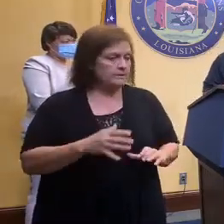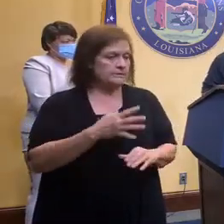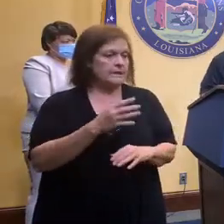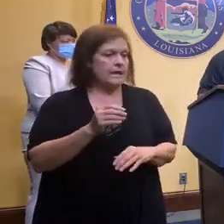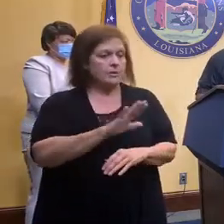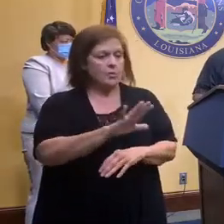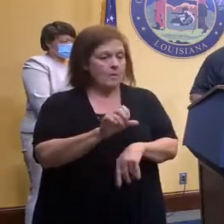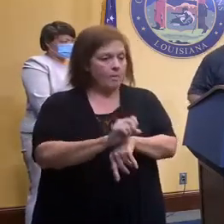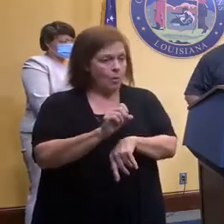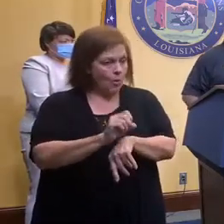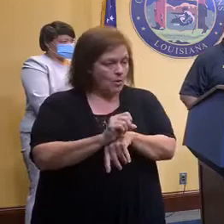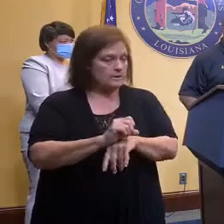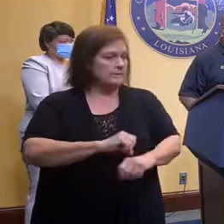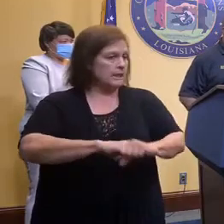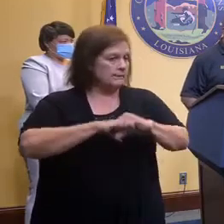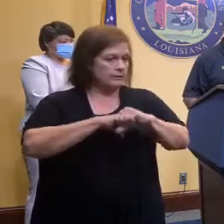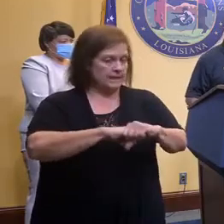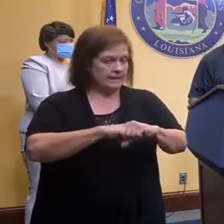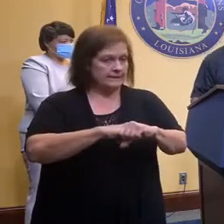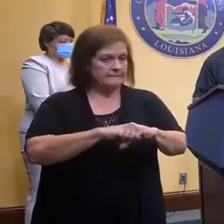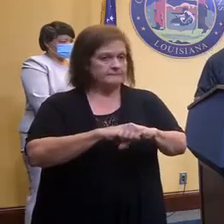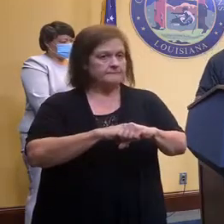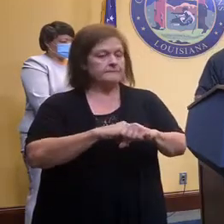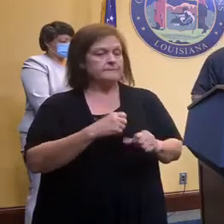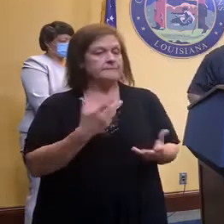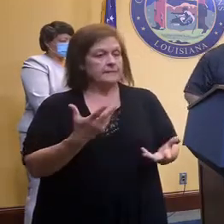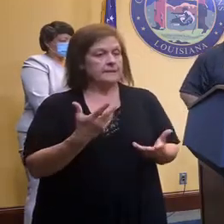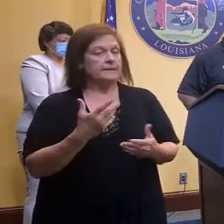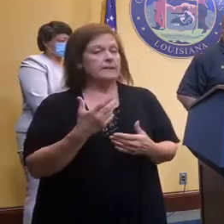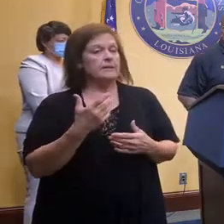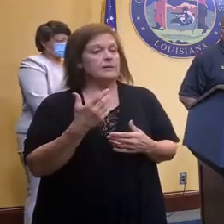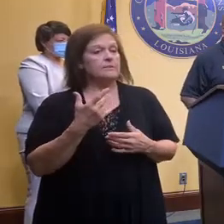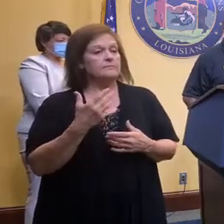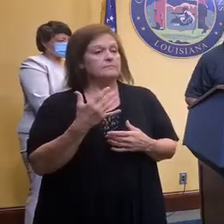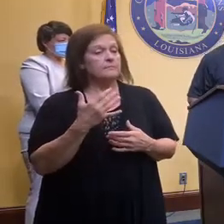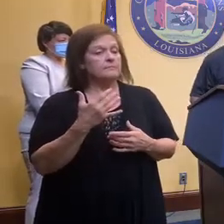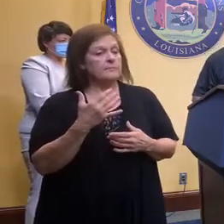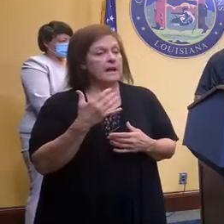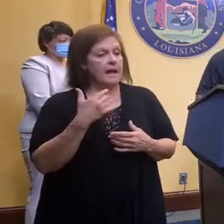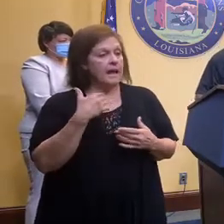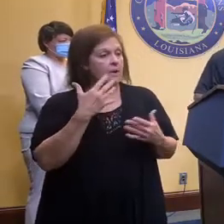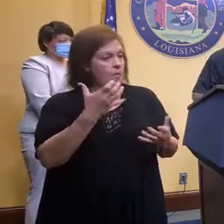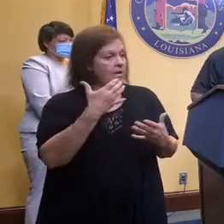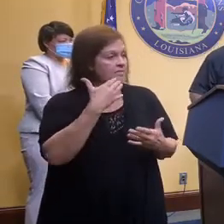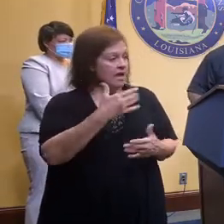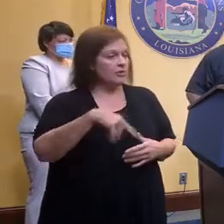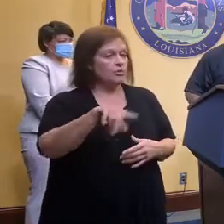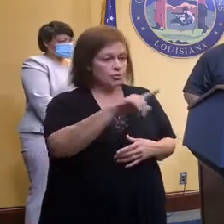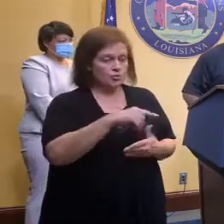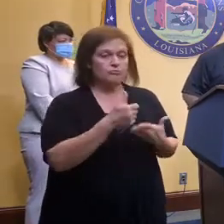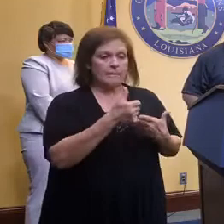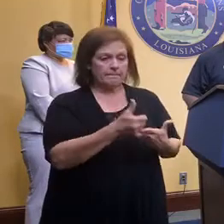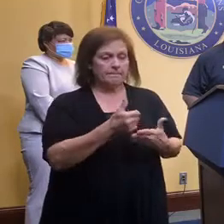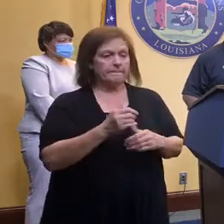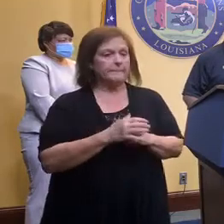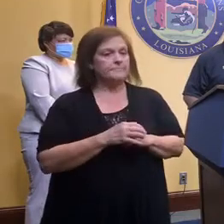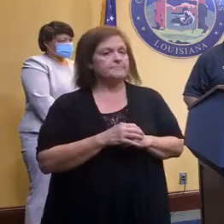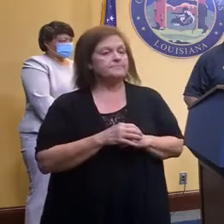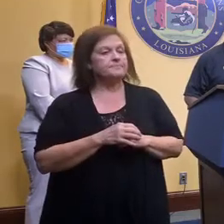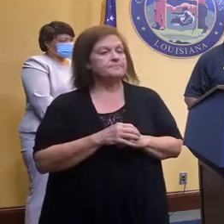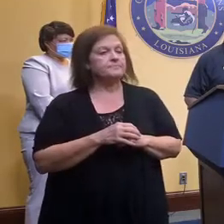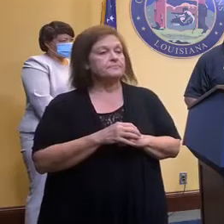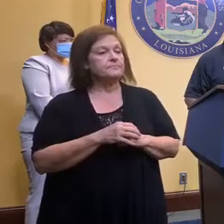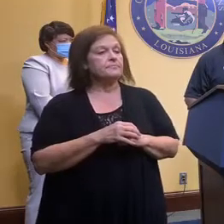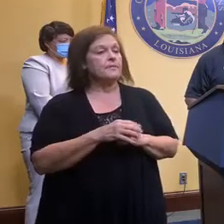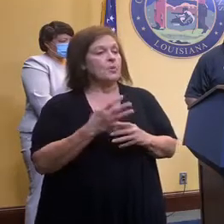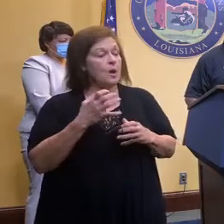your employees are being protected. And so again, I thank you all for doing your part thus far. But I do